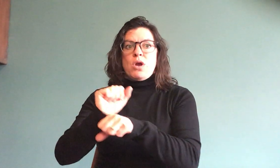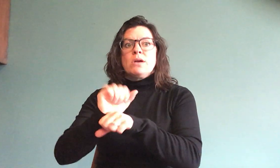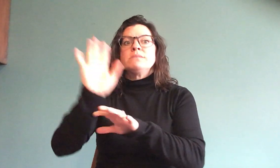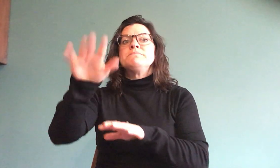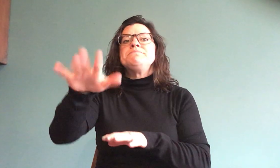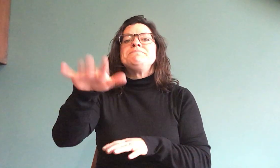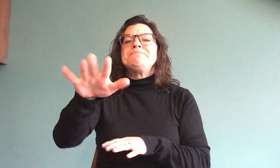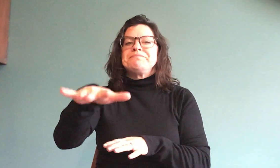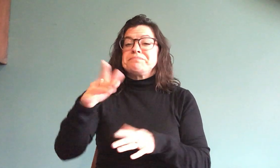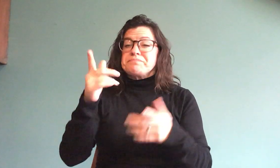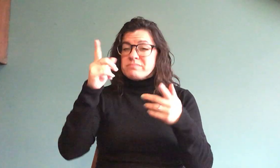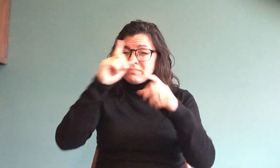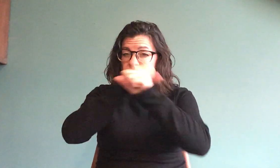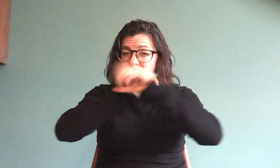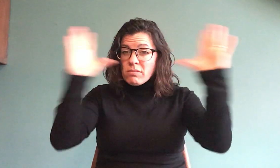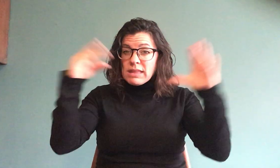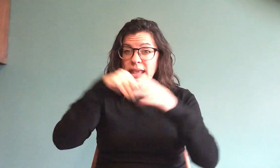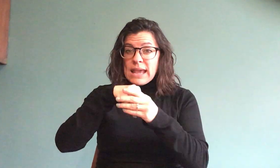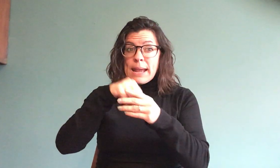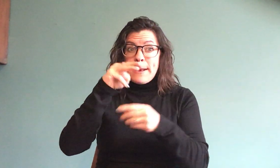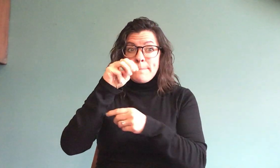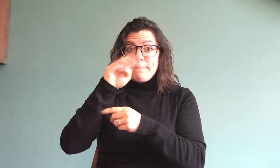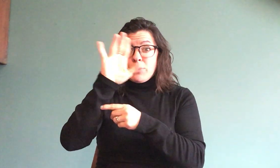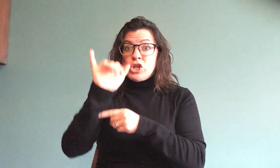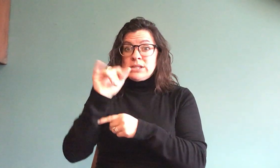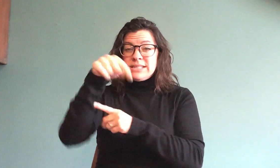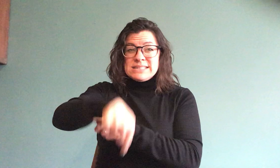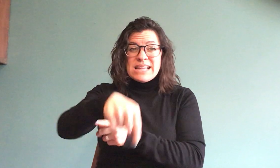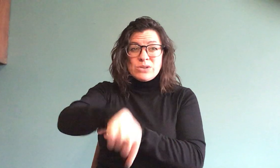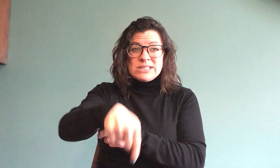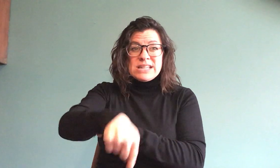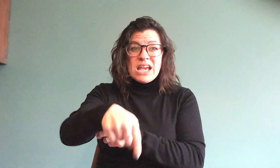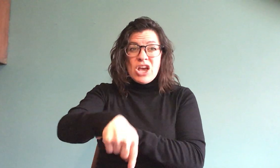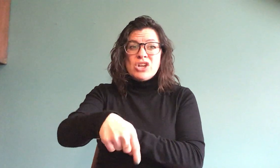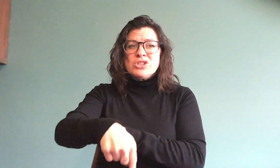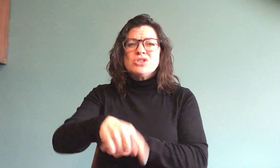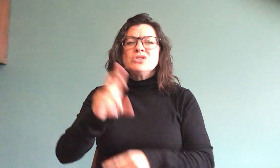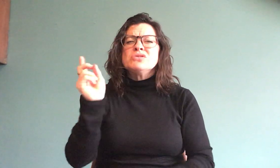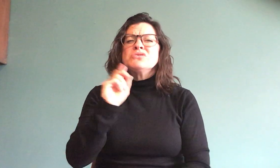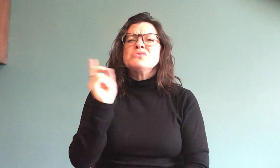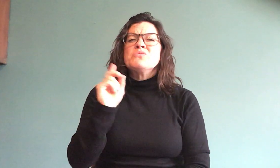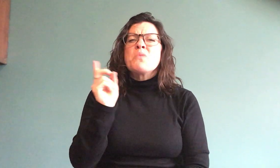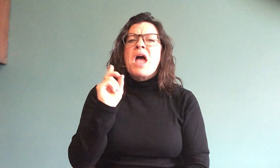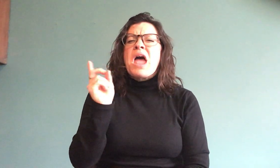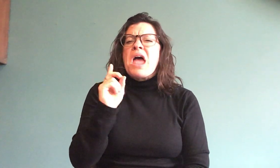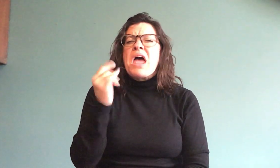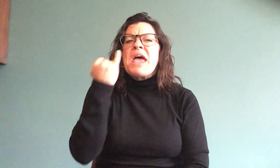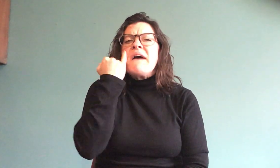we want to use a scaffold? What might we want to use a scaffold for? In the shop down